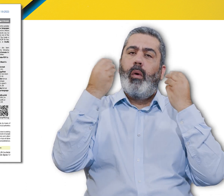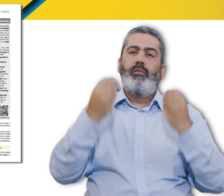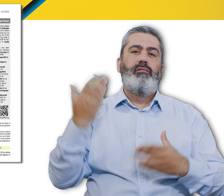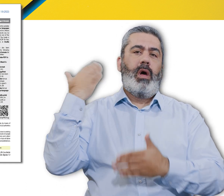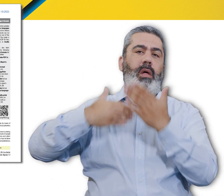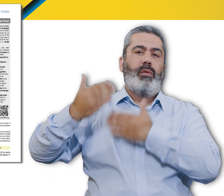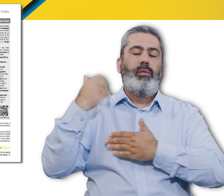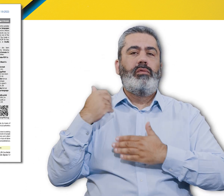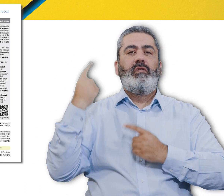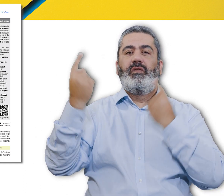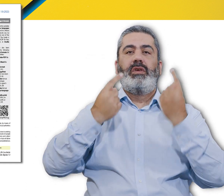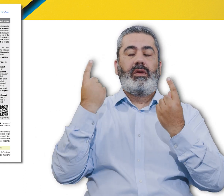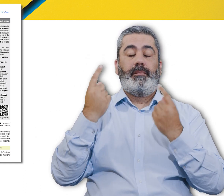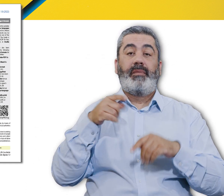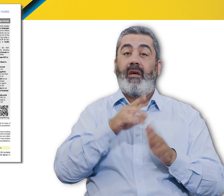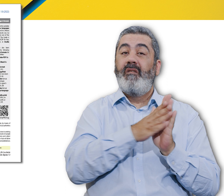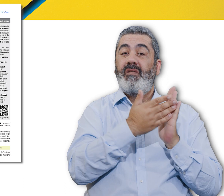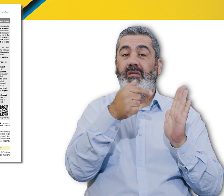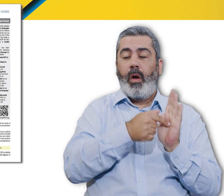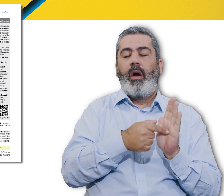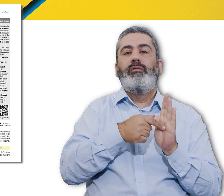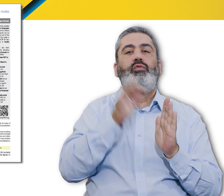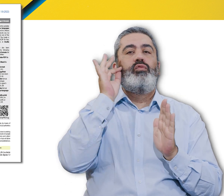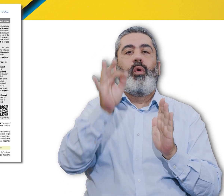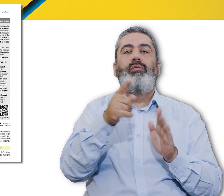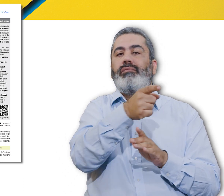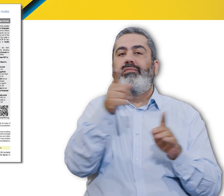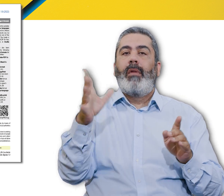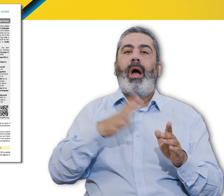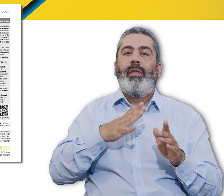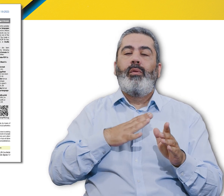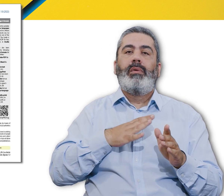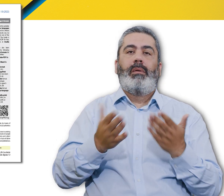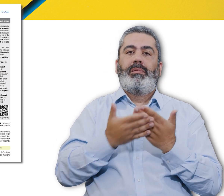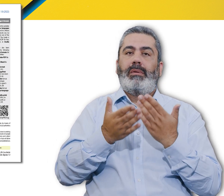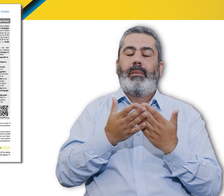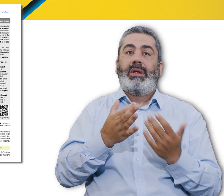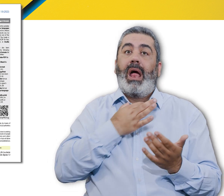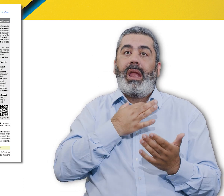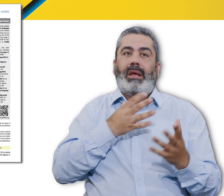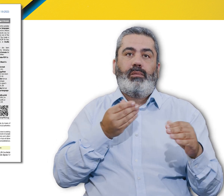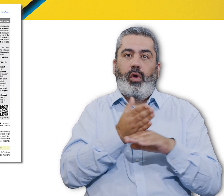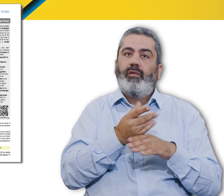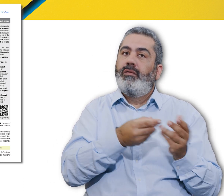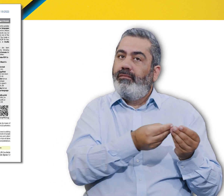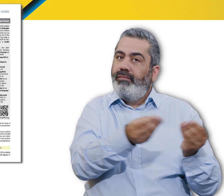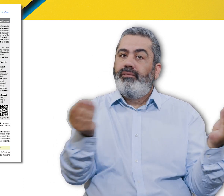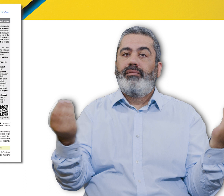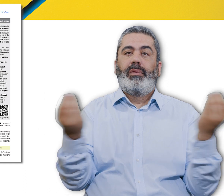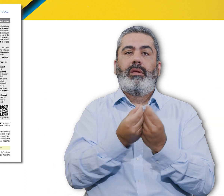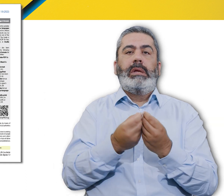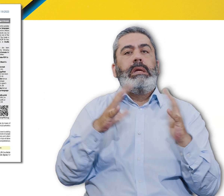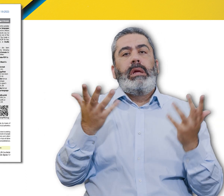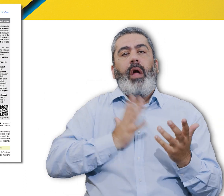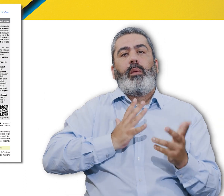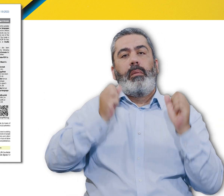handy tool for visitors with accessibility needs, as well as for locals living in these regions. The contents of the guide are presented based